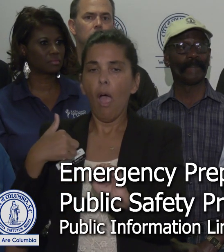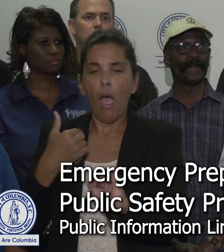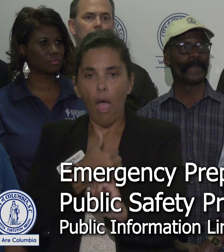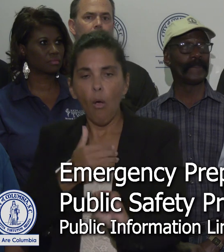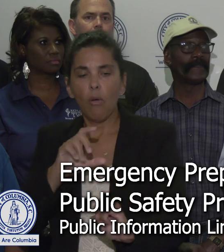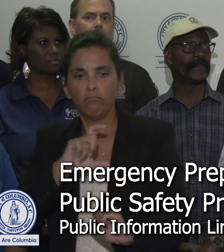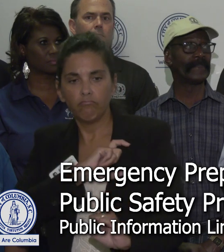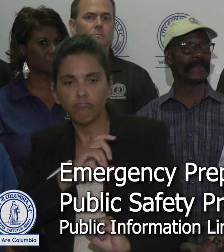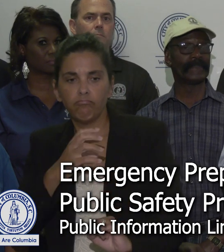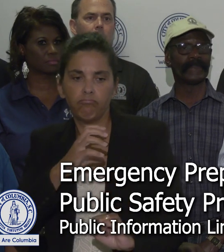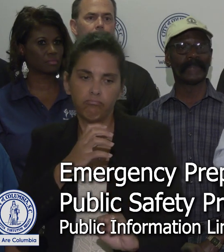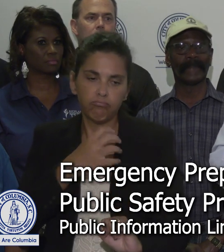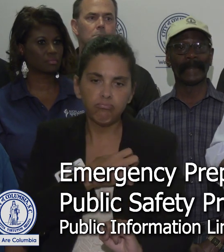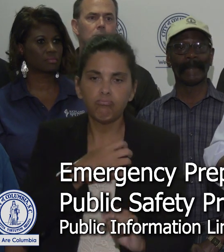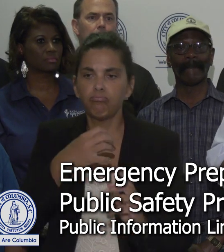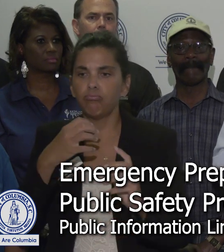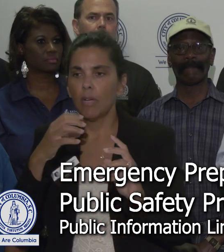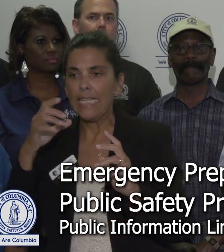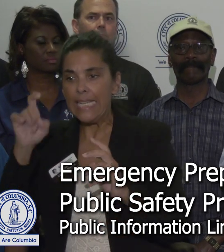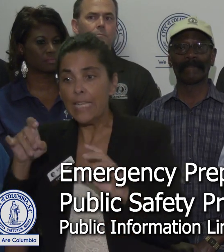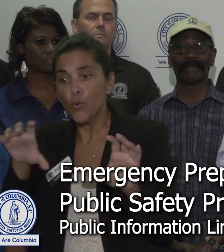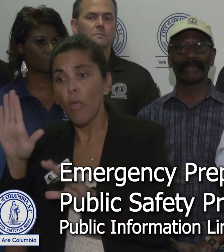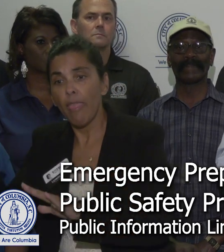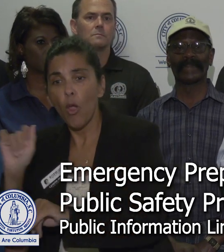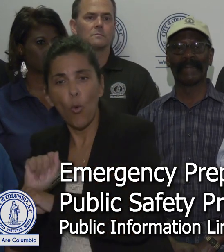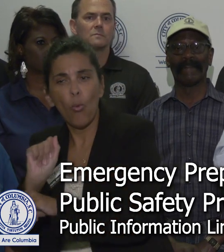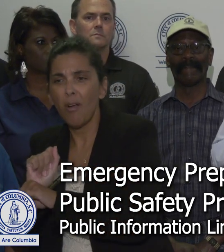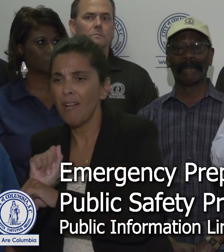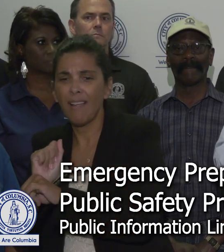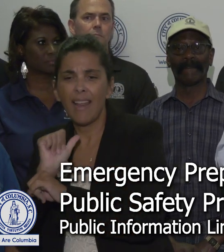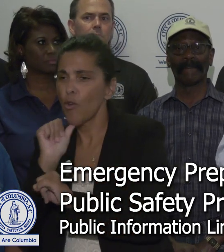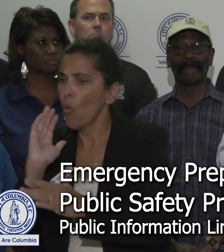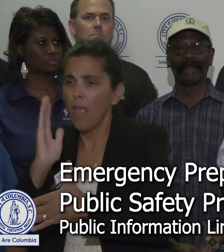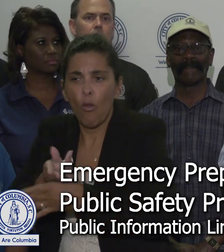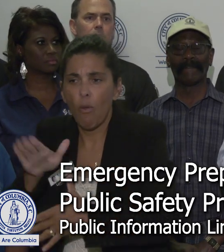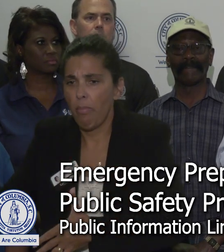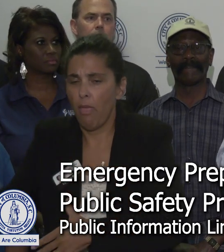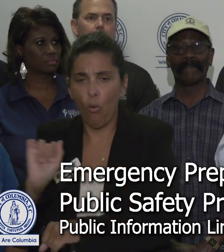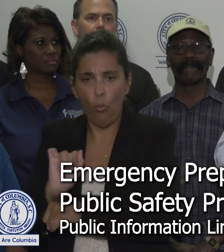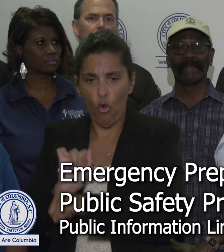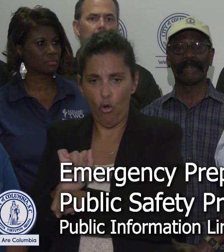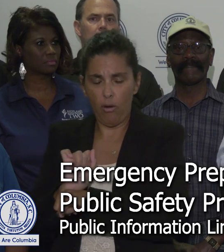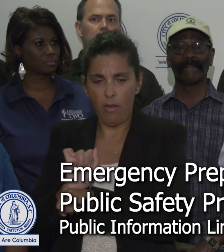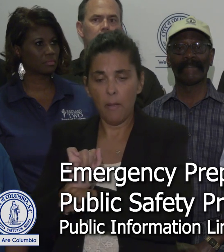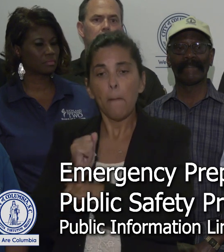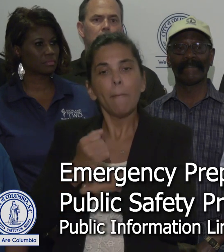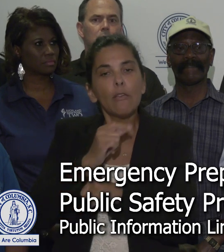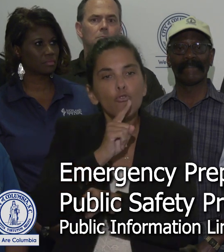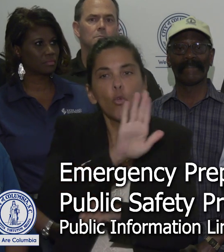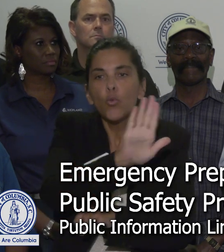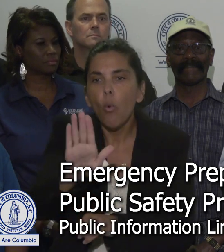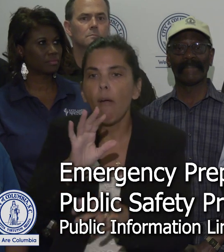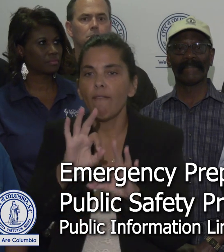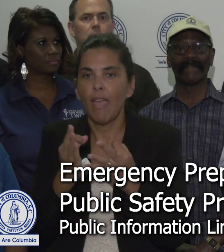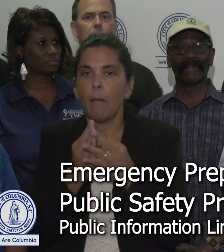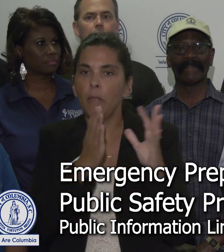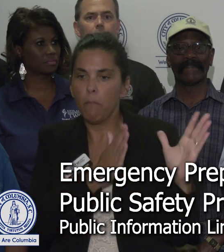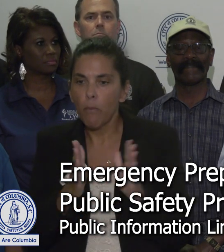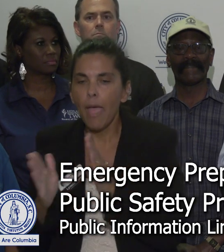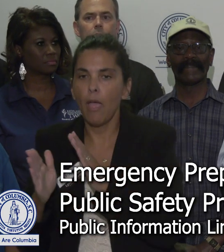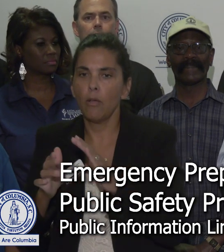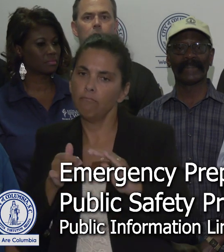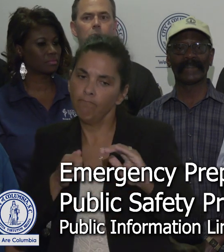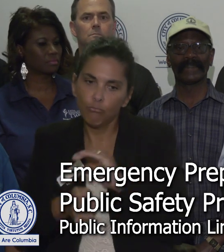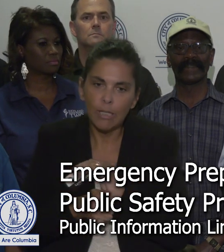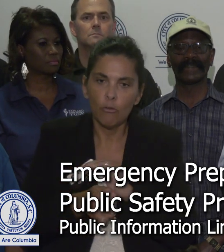enforcement and emergency responders doing the work that they need to do. Let's not do that. Let's make sure that we're preparing our families to potentially shelter in